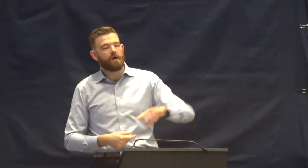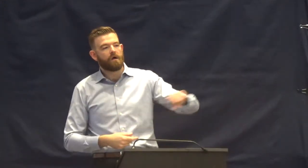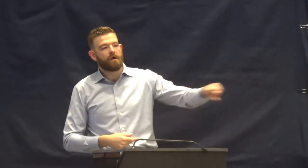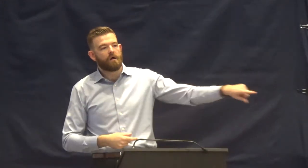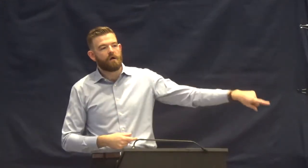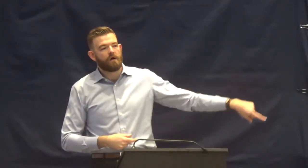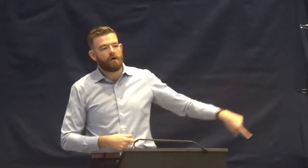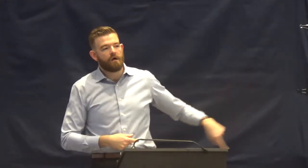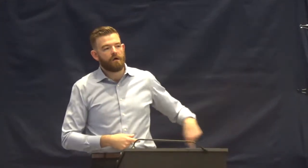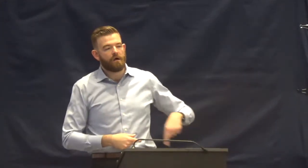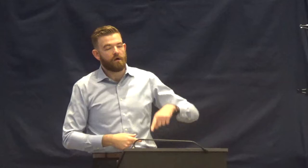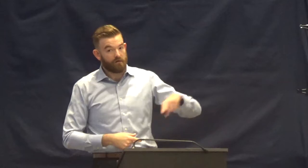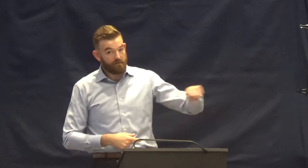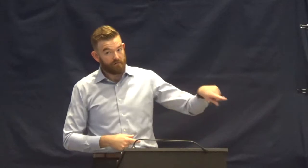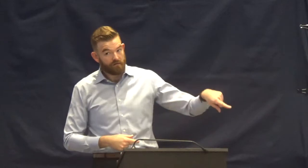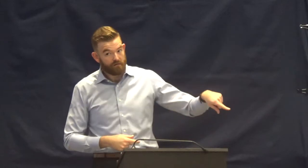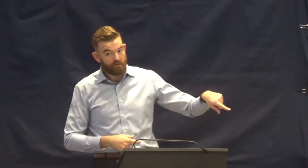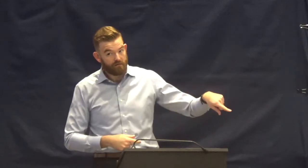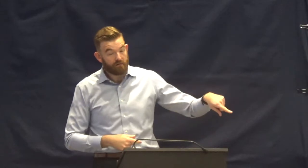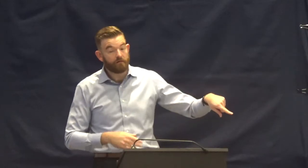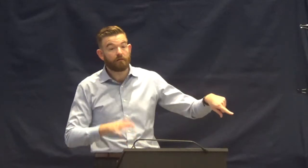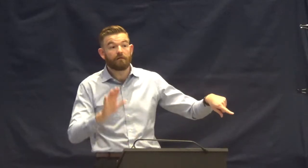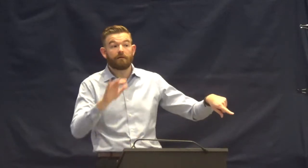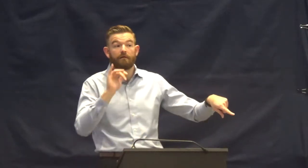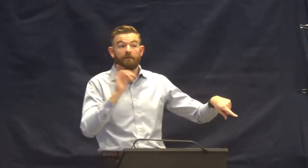And we don't know their story.